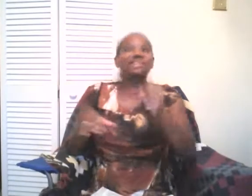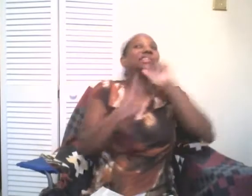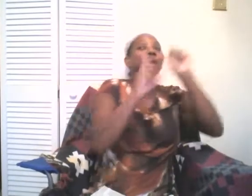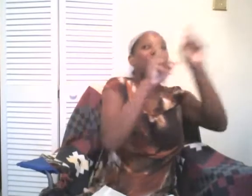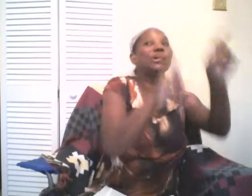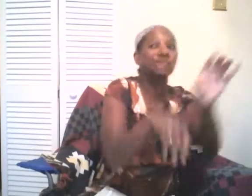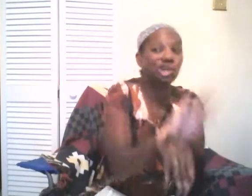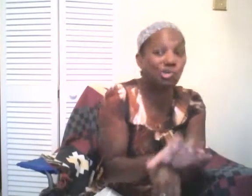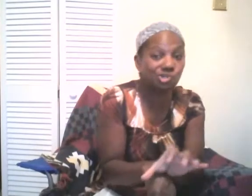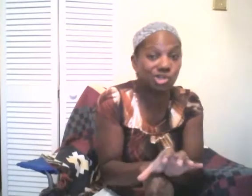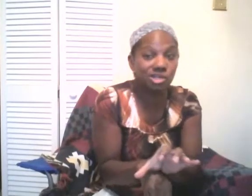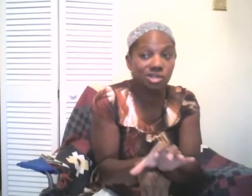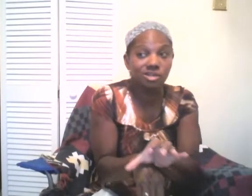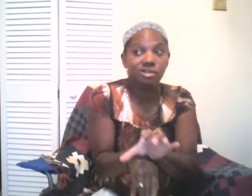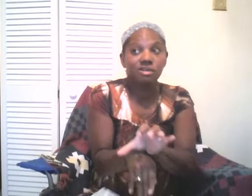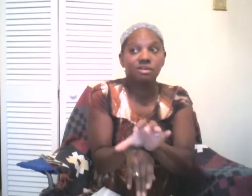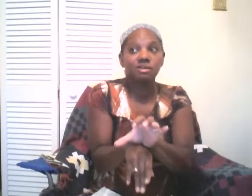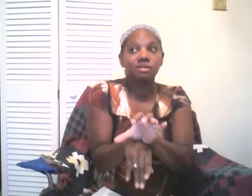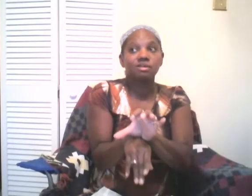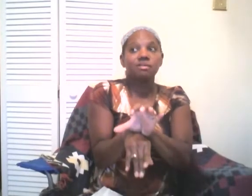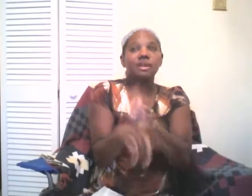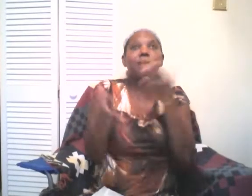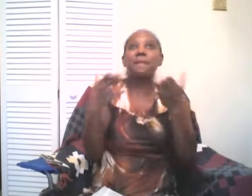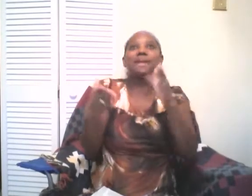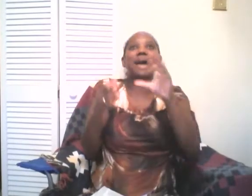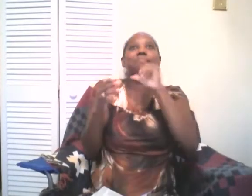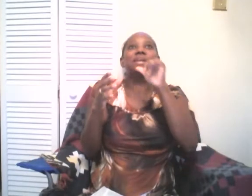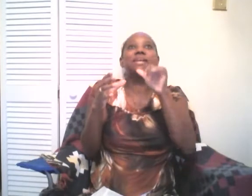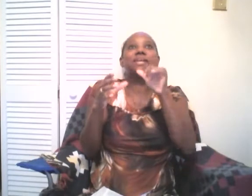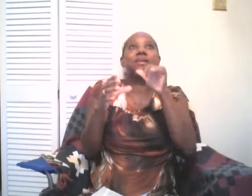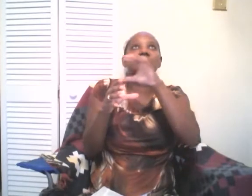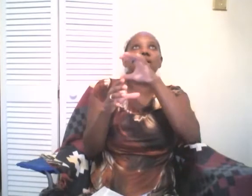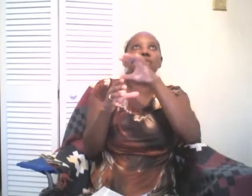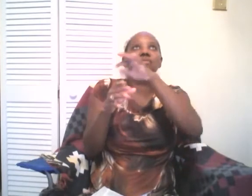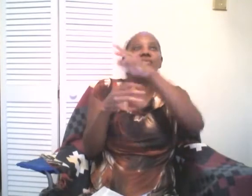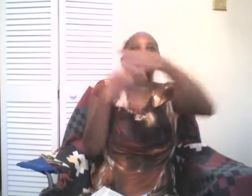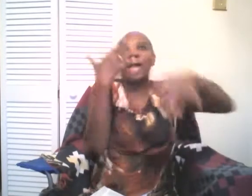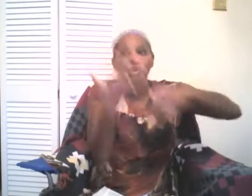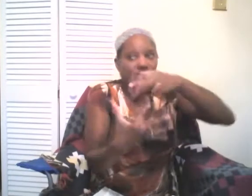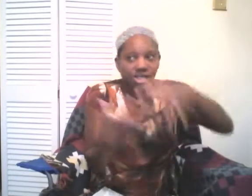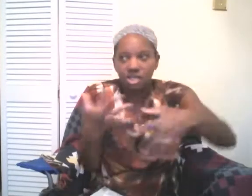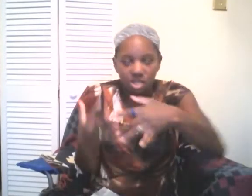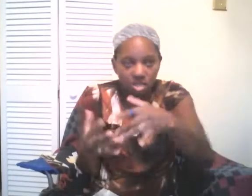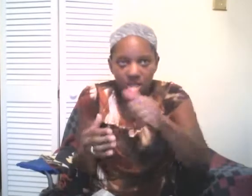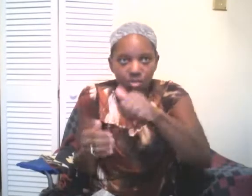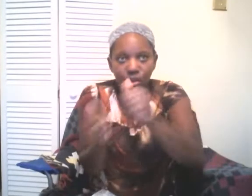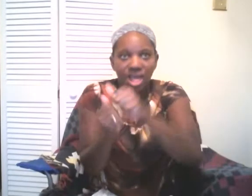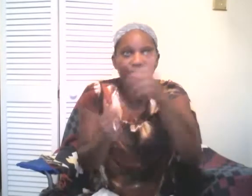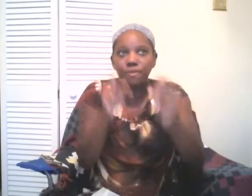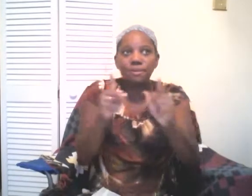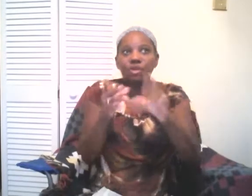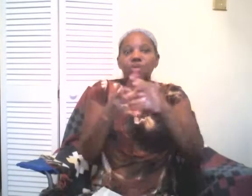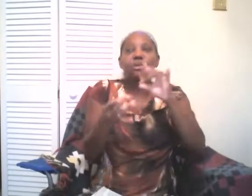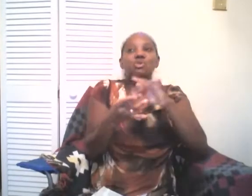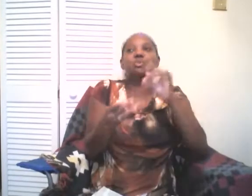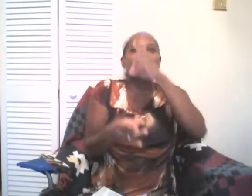they're just not going to church. And they may not be surrounded with other people that are spiritual